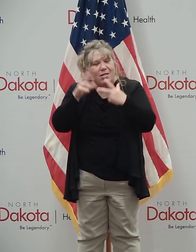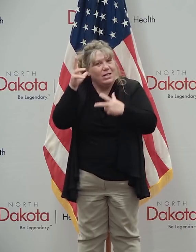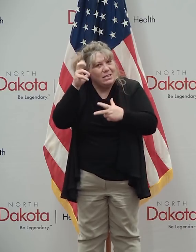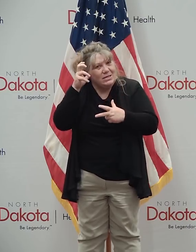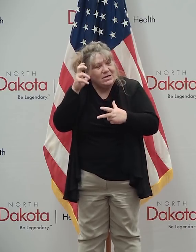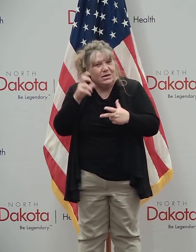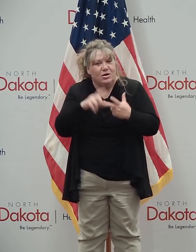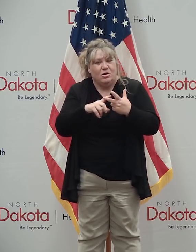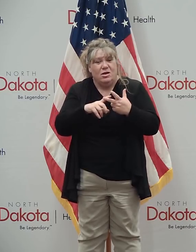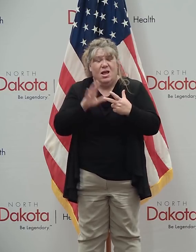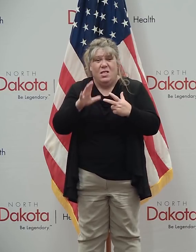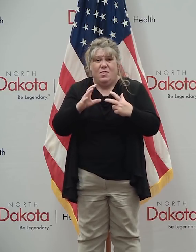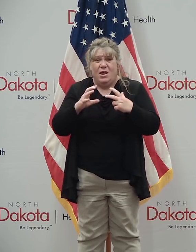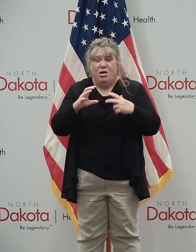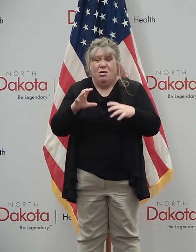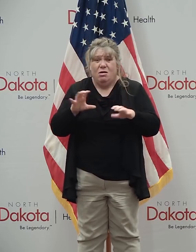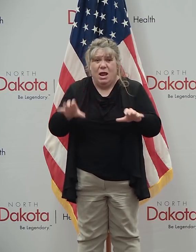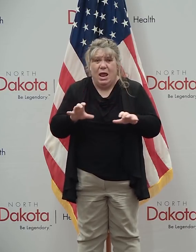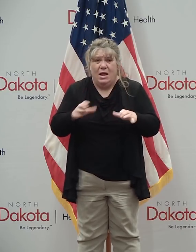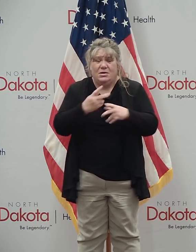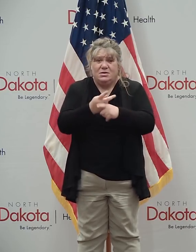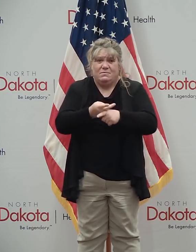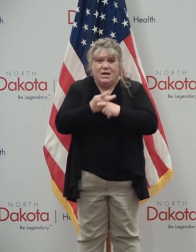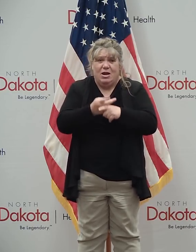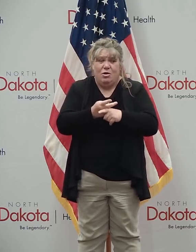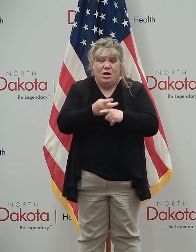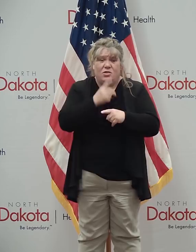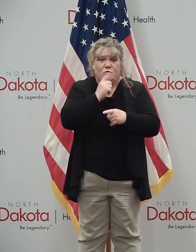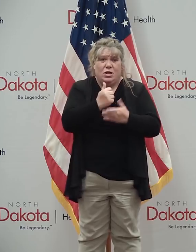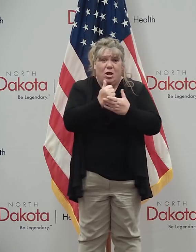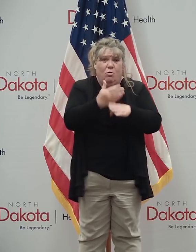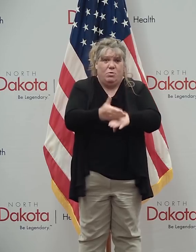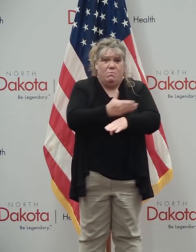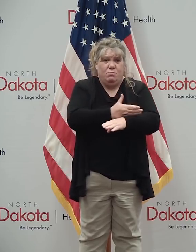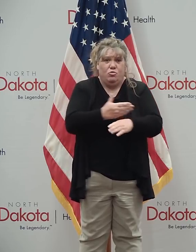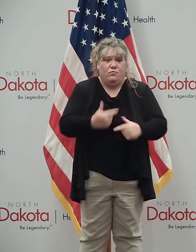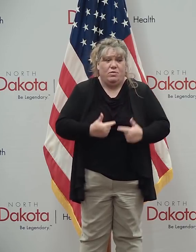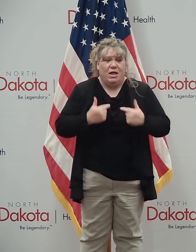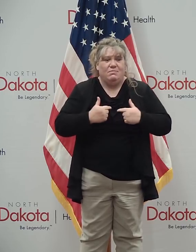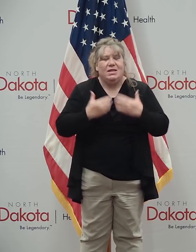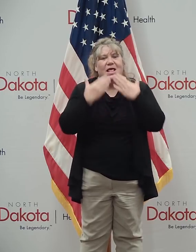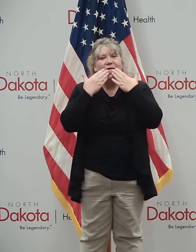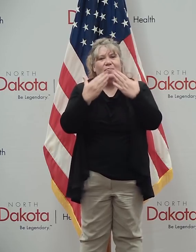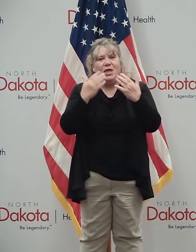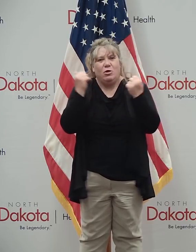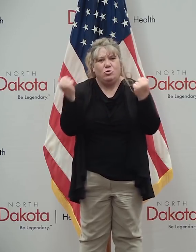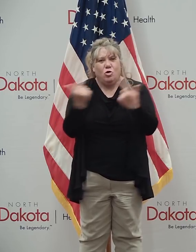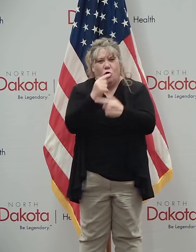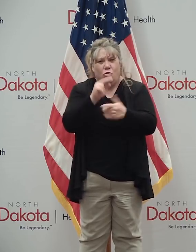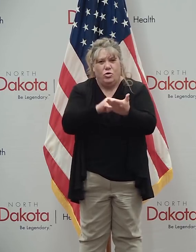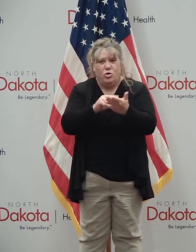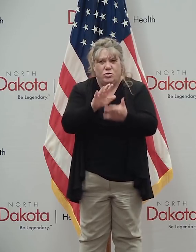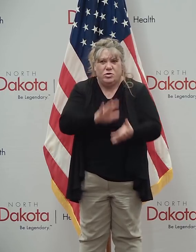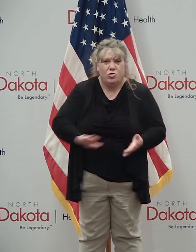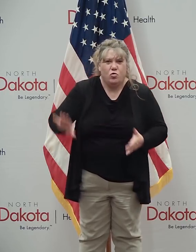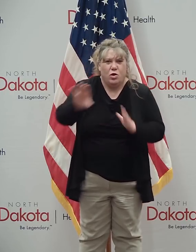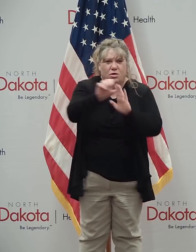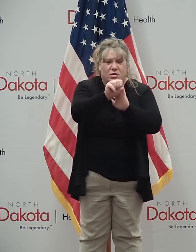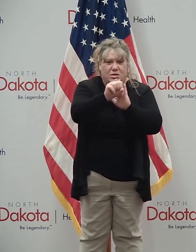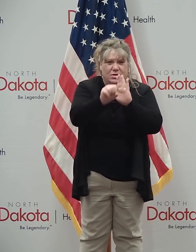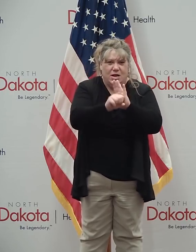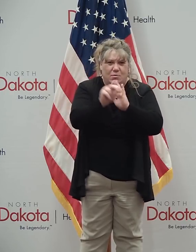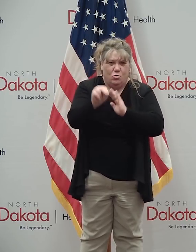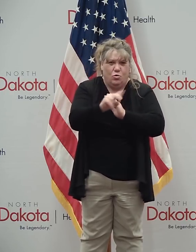of caring certainly have turned lives around. So again, thank you to all of our nurses across North Dakota for all the great work that you're